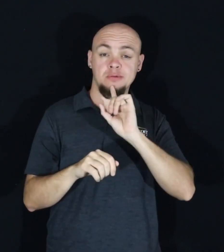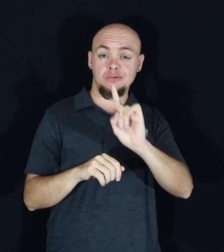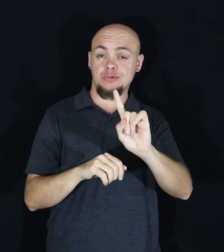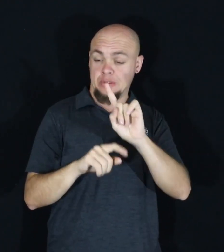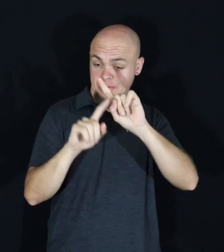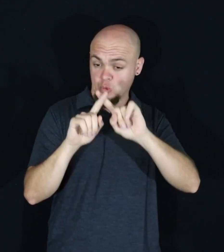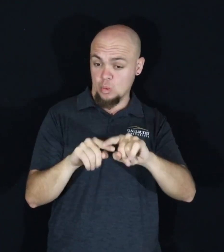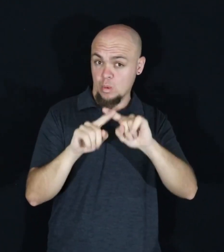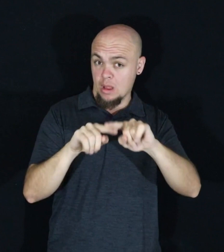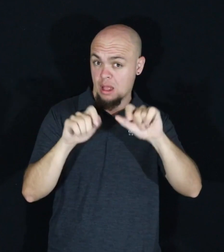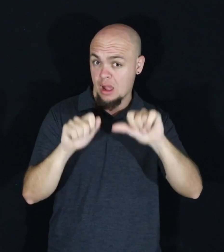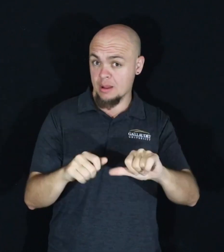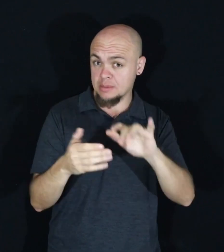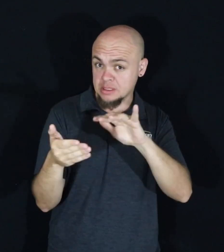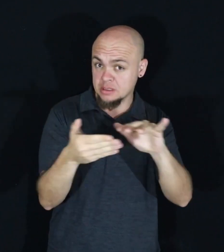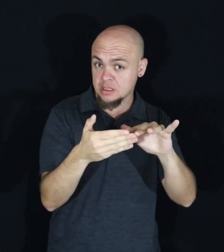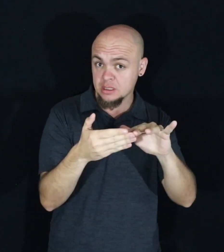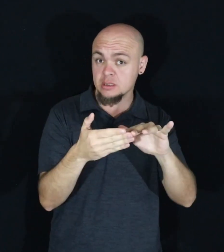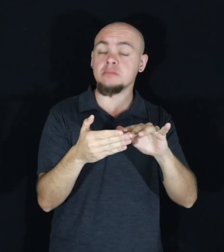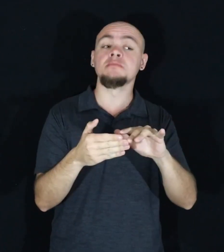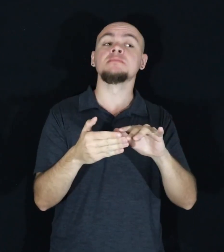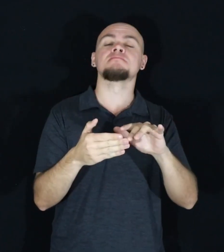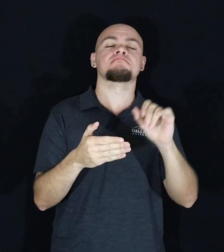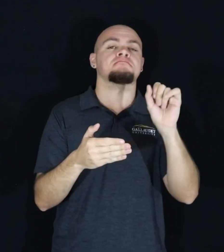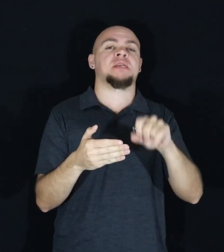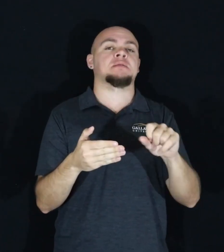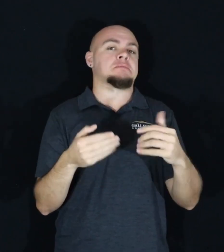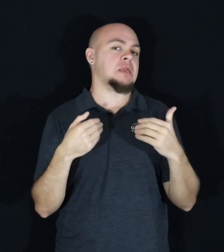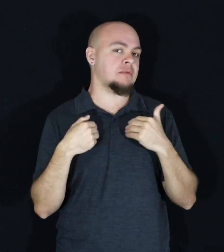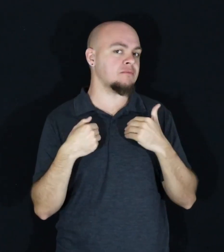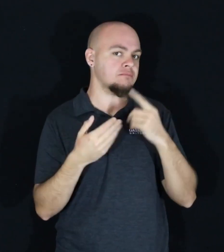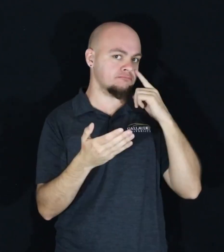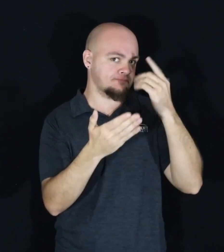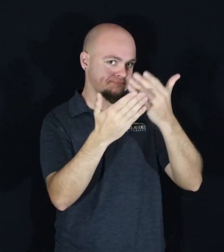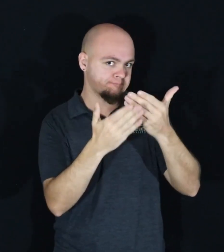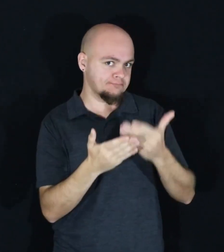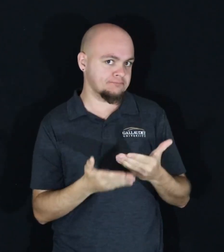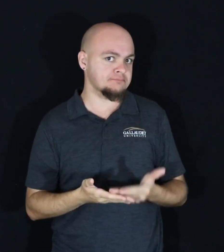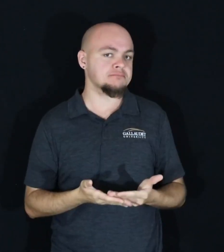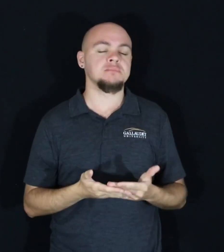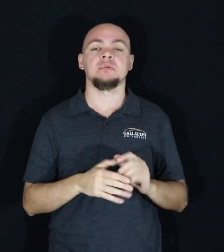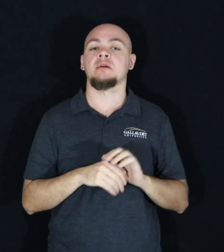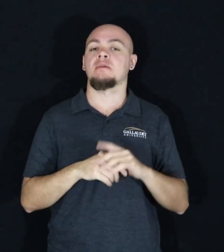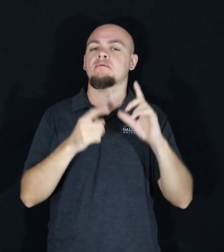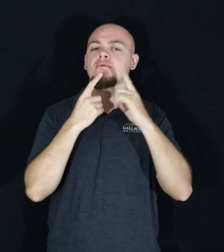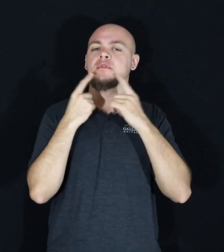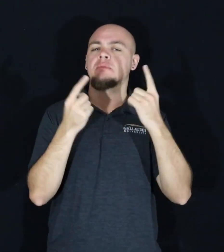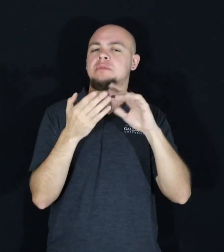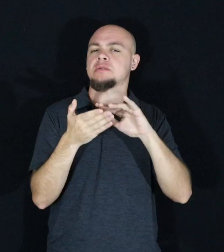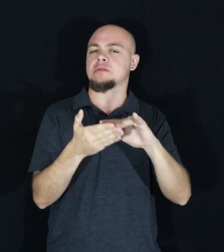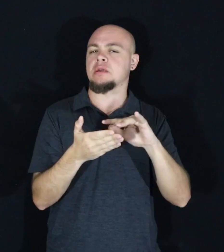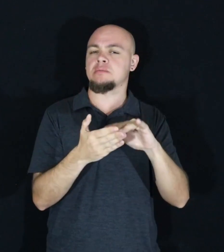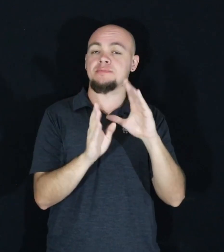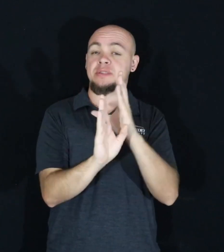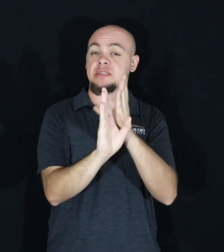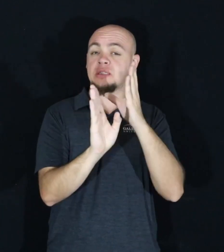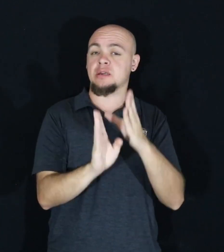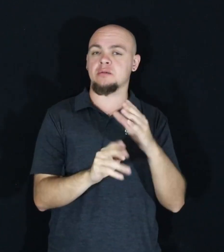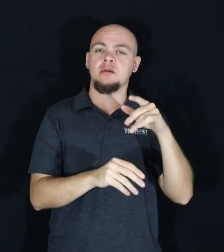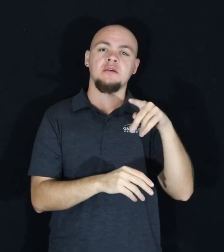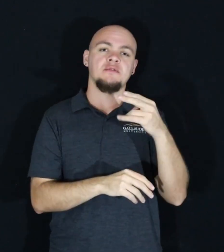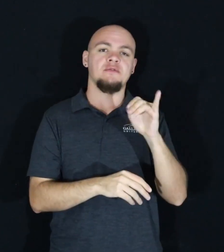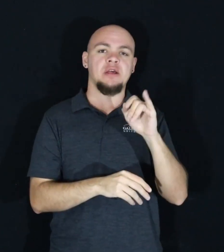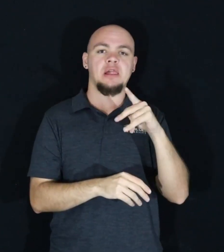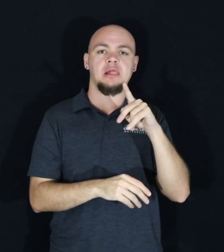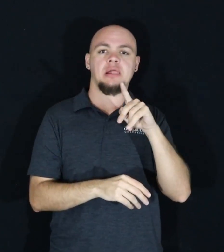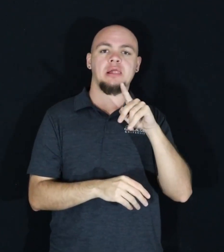we can depend on? Answer is yes. There is a famous study by the psychologist Philip